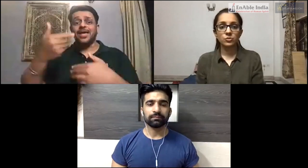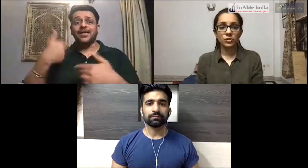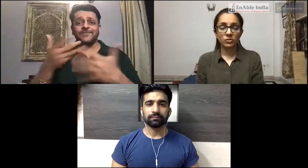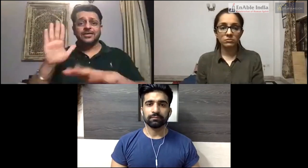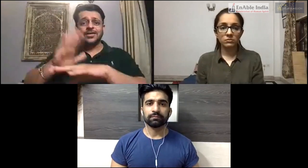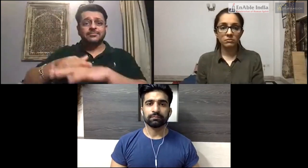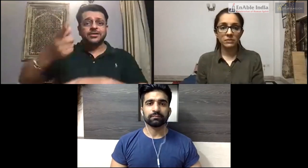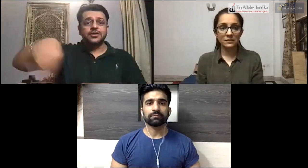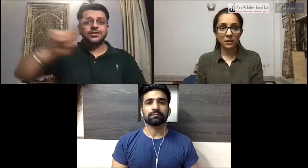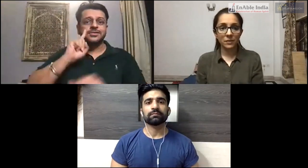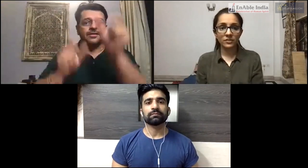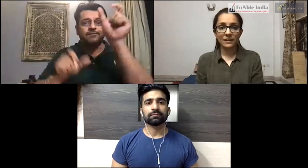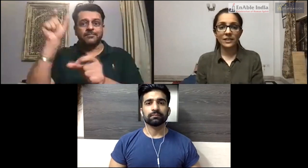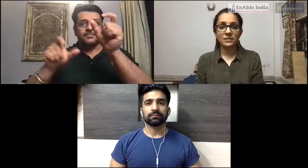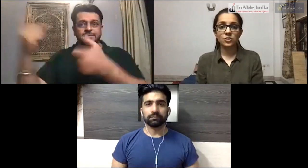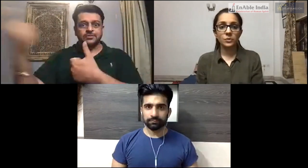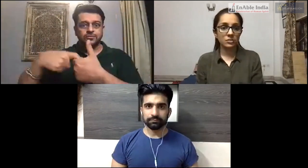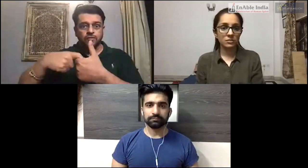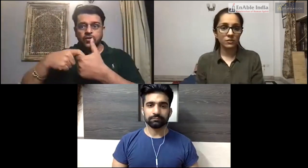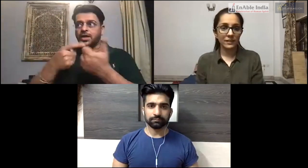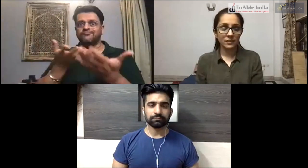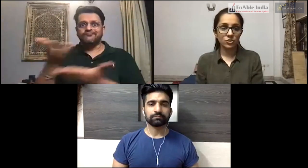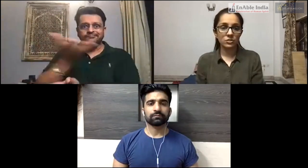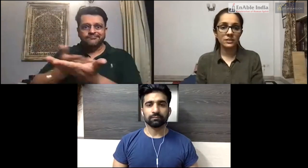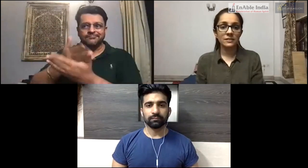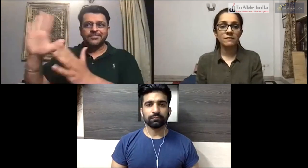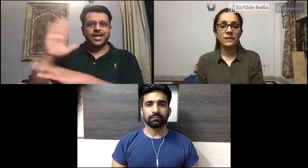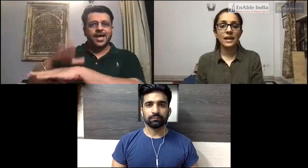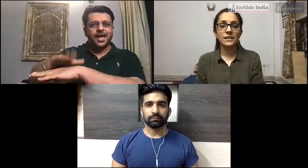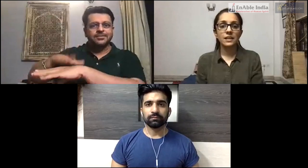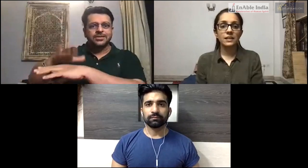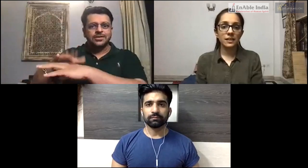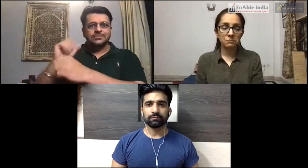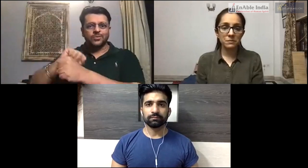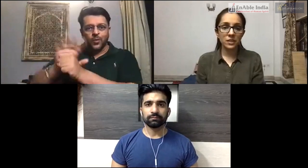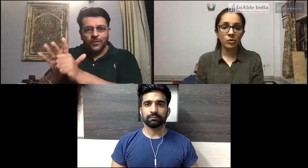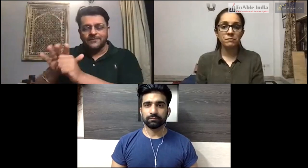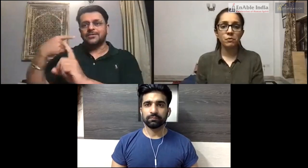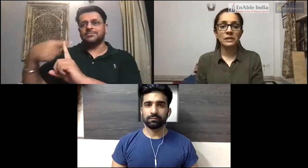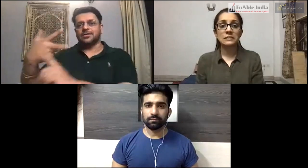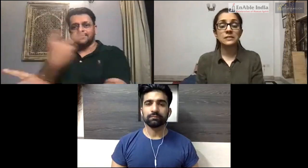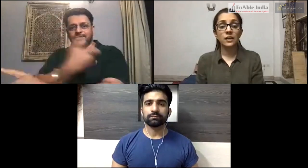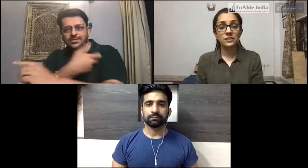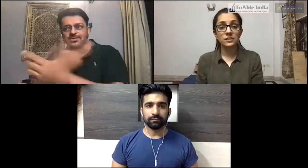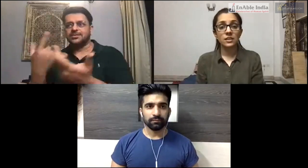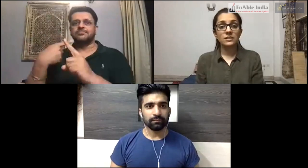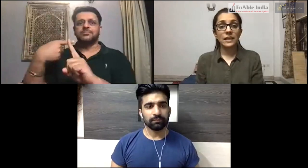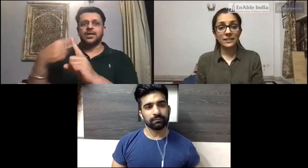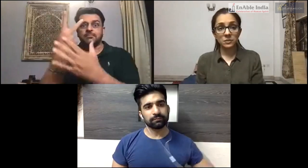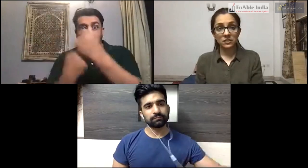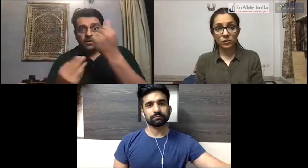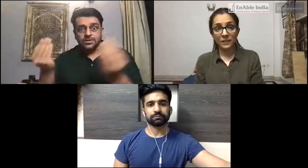related to myths about vaccination, questions about vaccinations. And then we had deaf people come on board and discuss